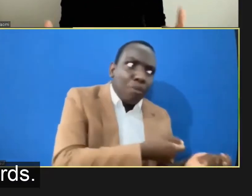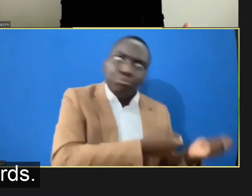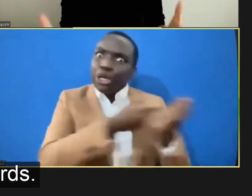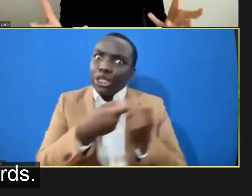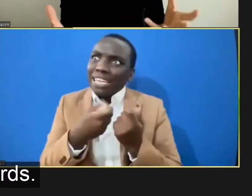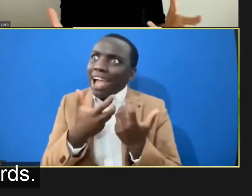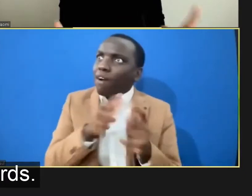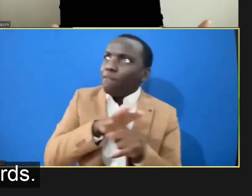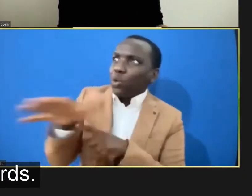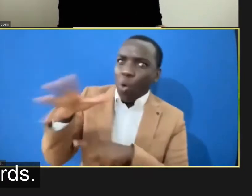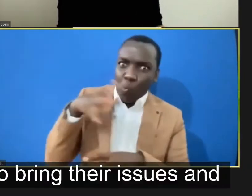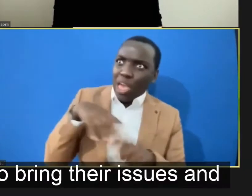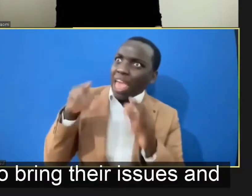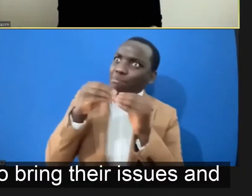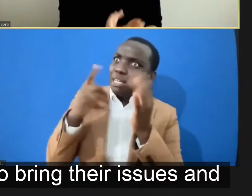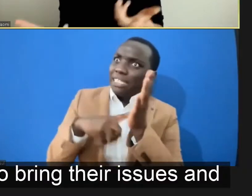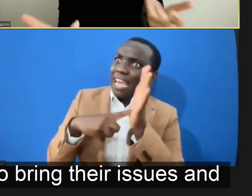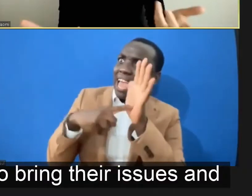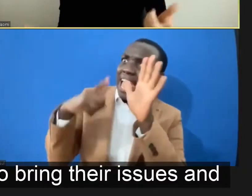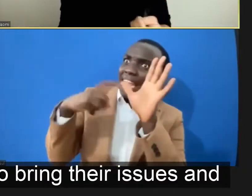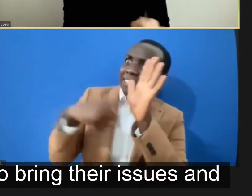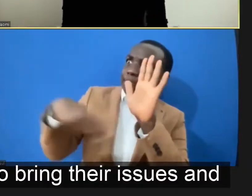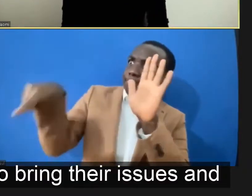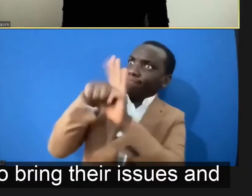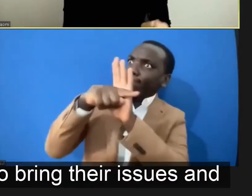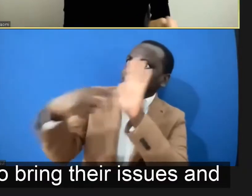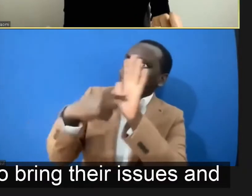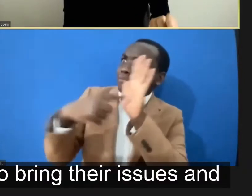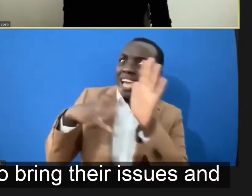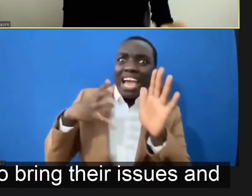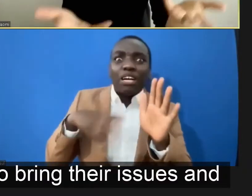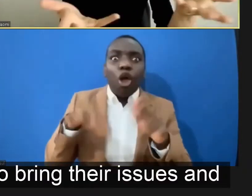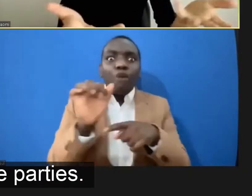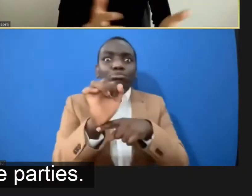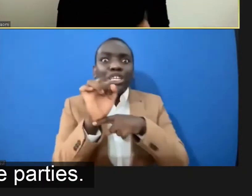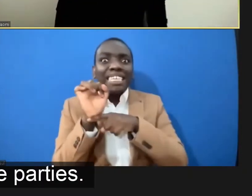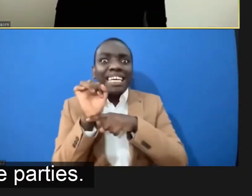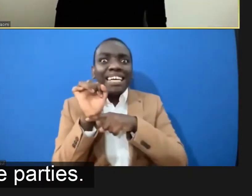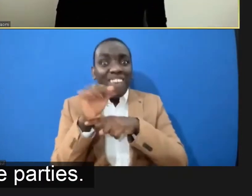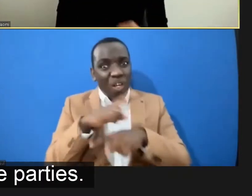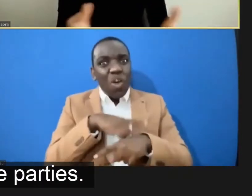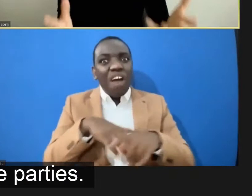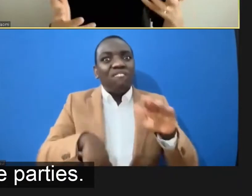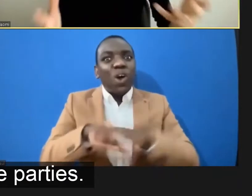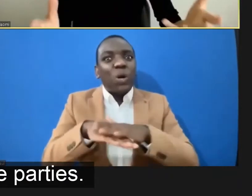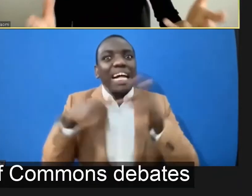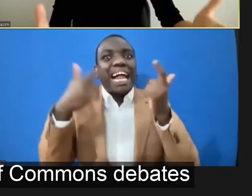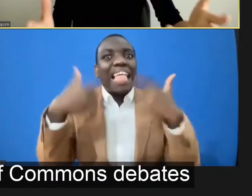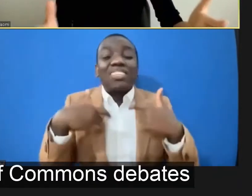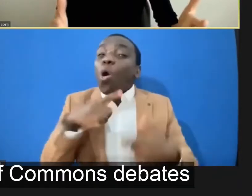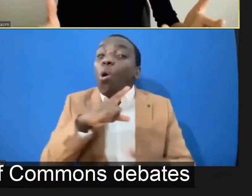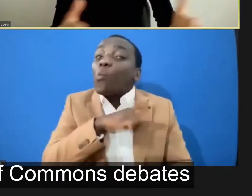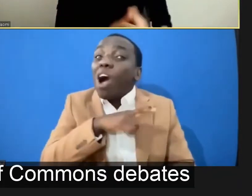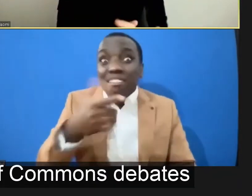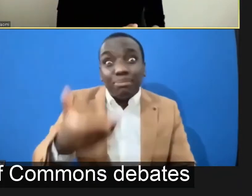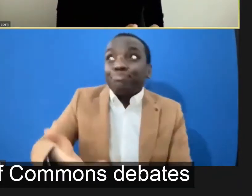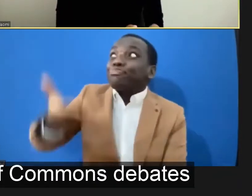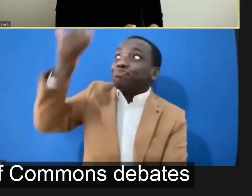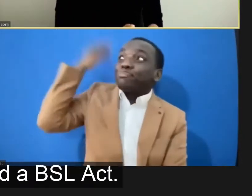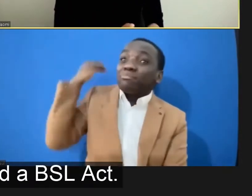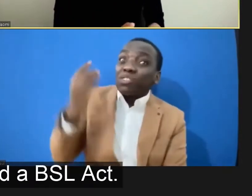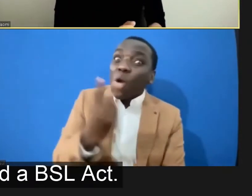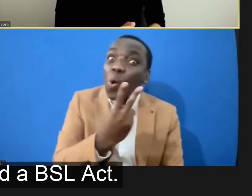ground upwards. The deaf community need to be able to bring their issues and show them to those parties, show them in those House of Commons